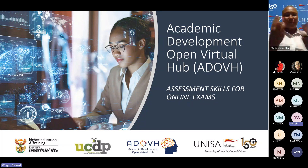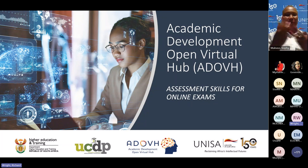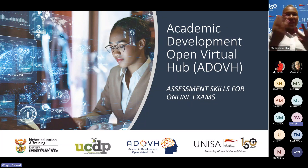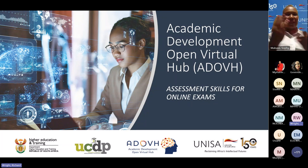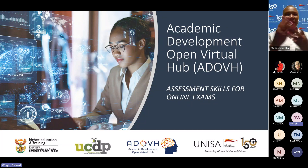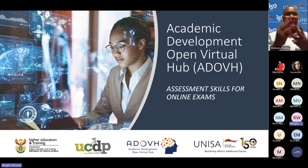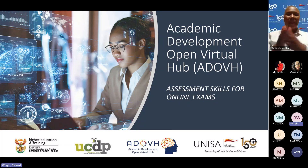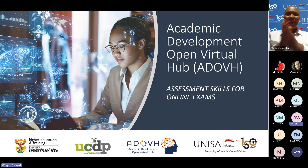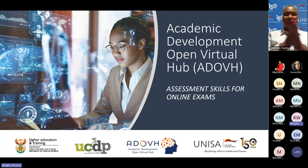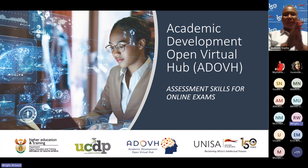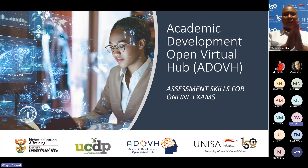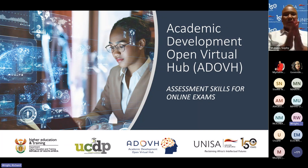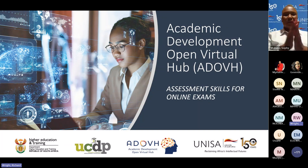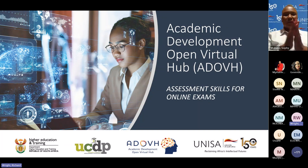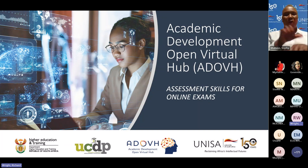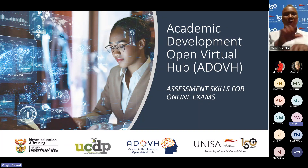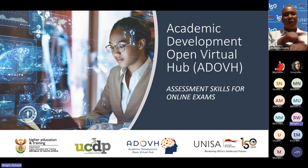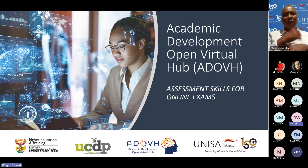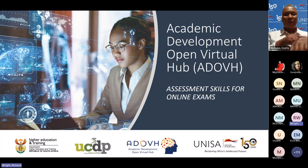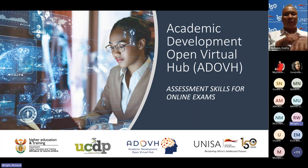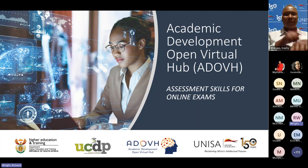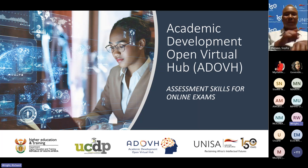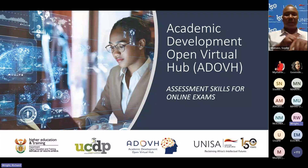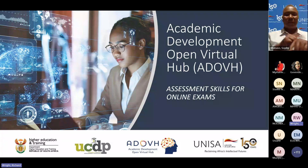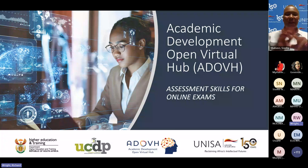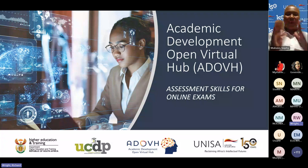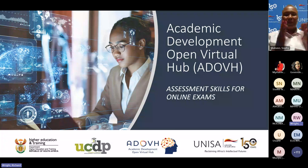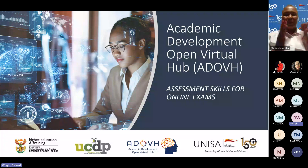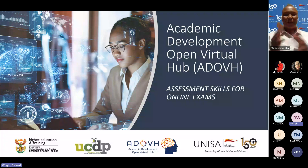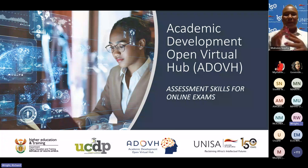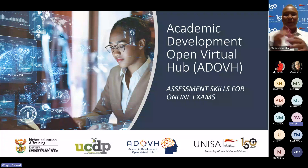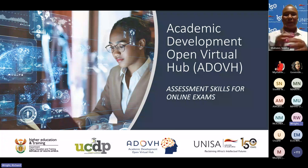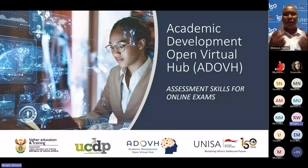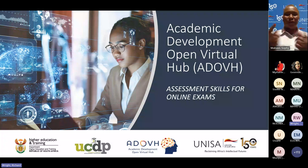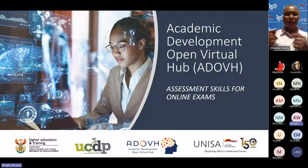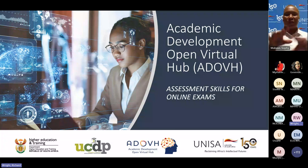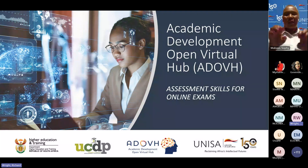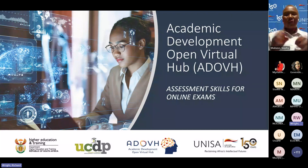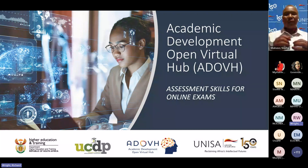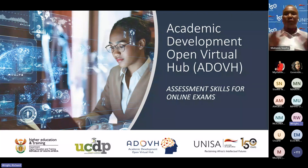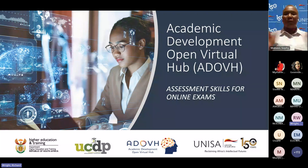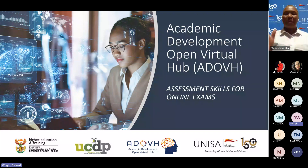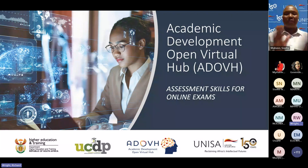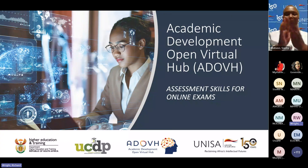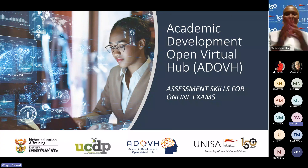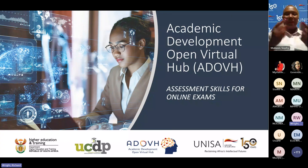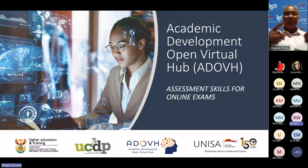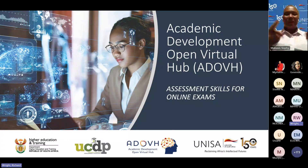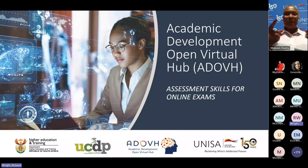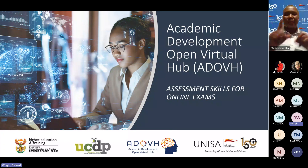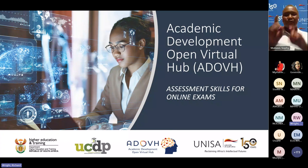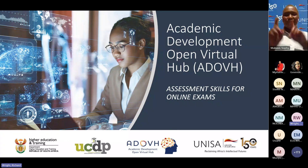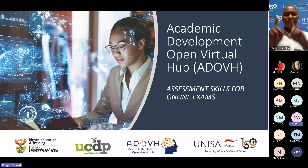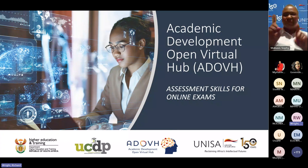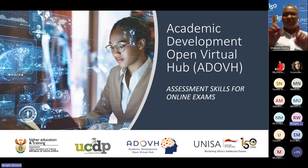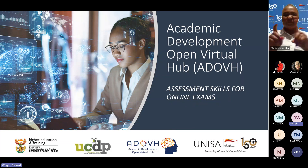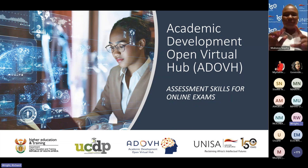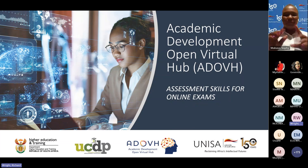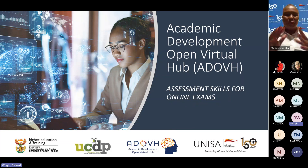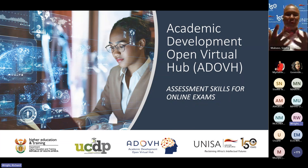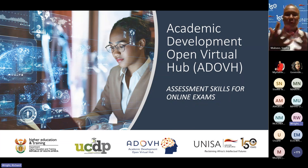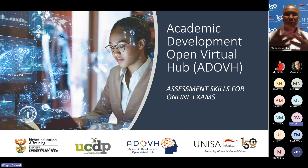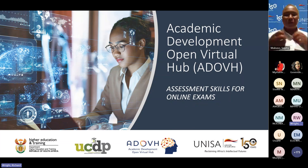quite a while, and that is how do you actually ace your exam? How do you actually approach these different types of questions? Where do they try and trick you?